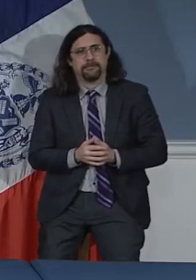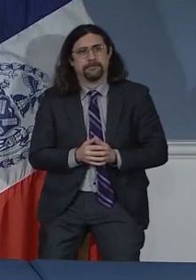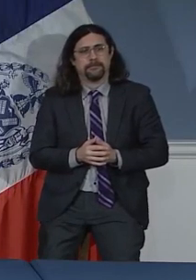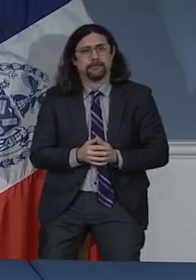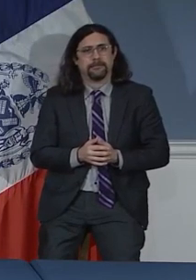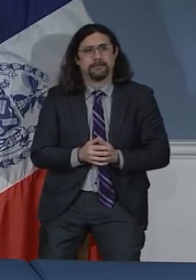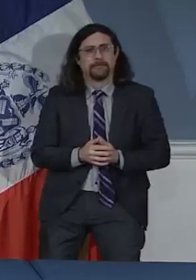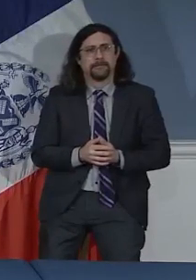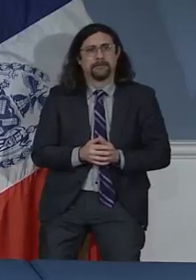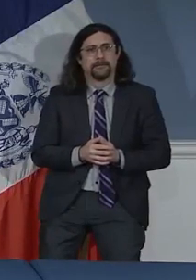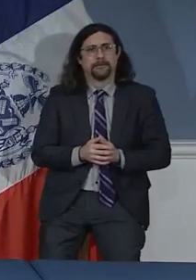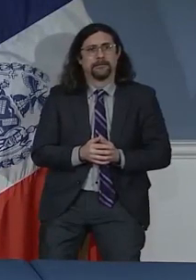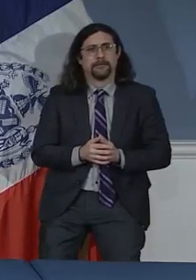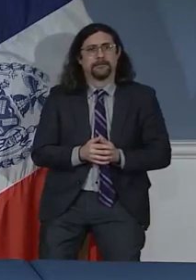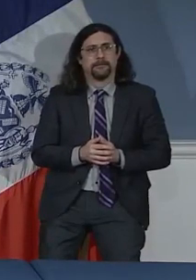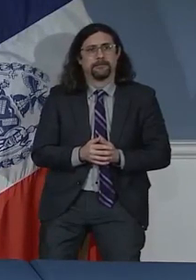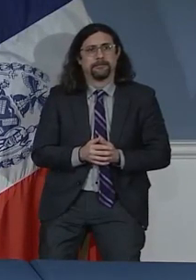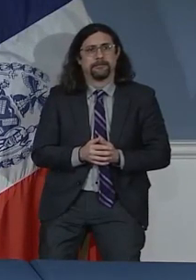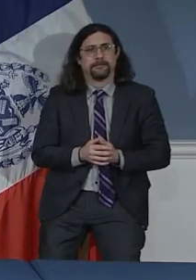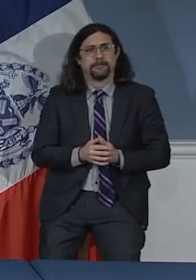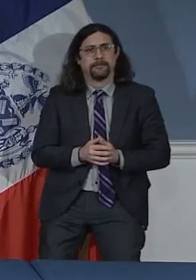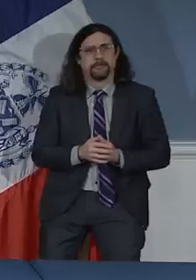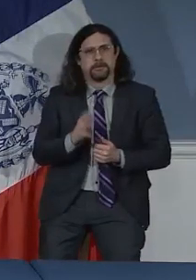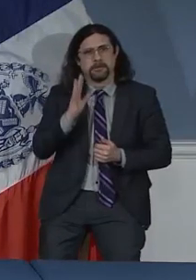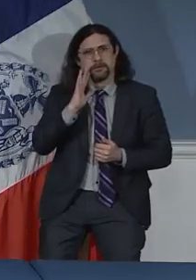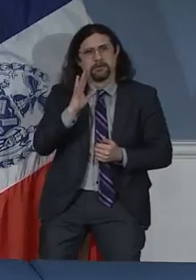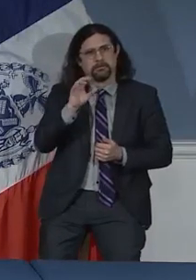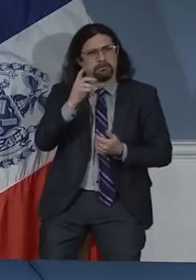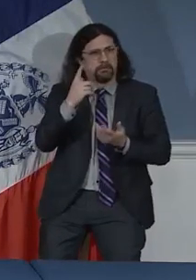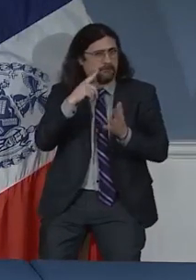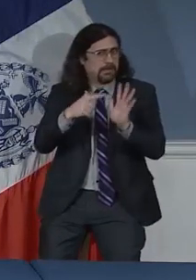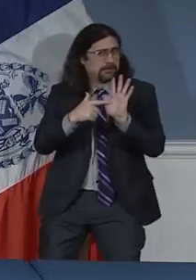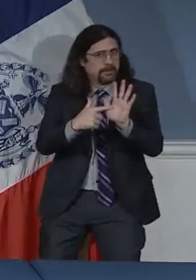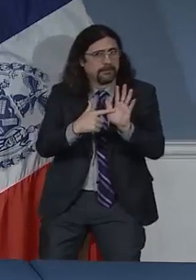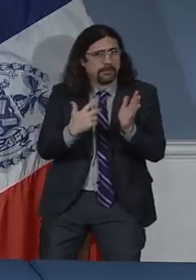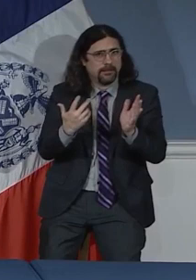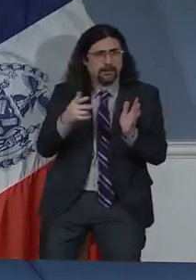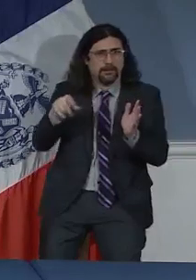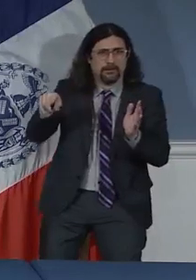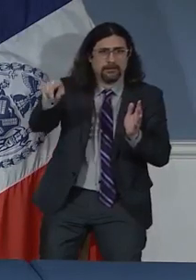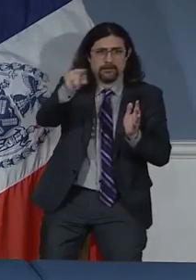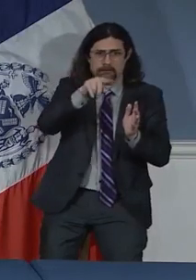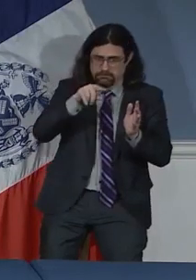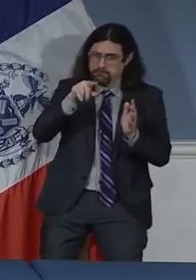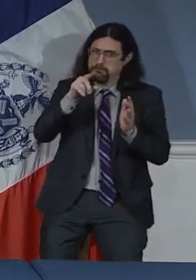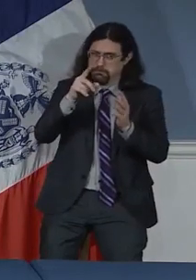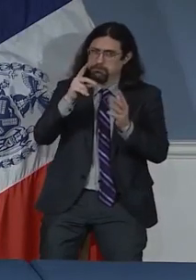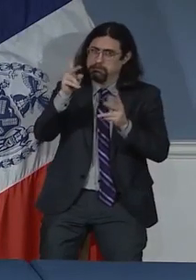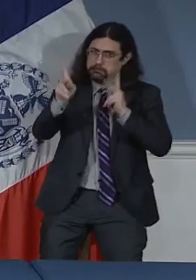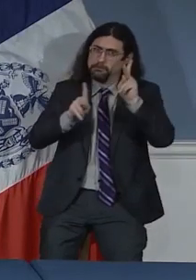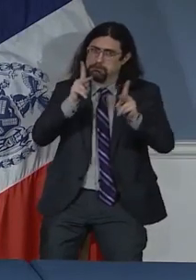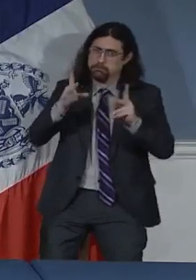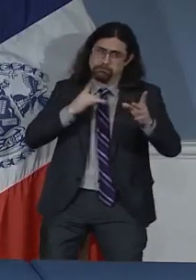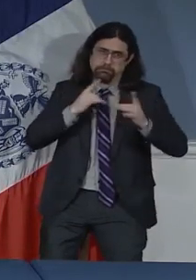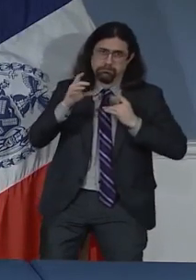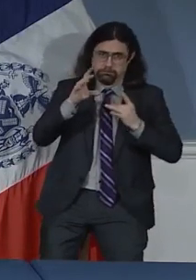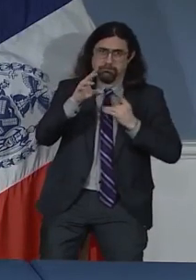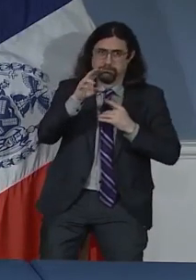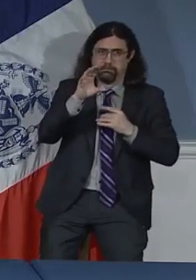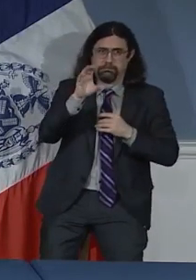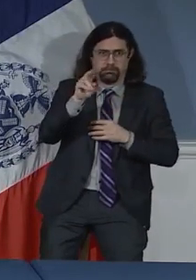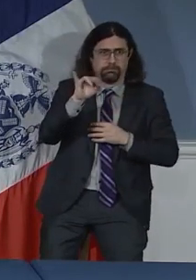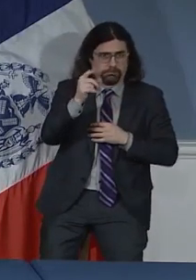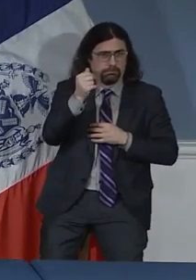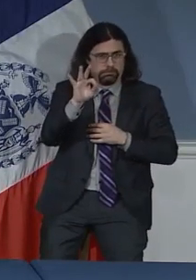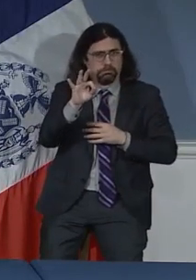this disease, and there will be many New Yorkers who get this disease, approximately 80% who get it, and will feel very little and experience